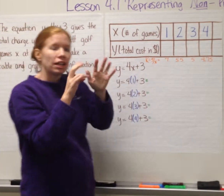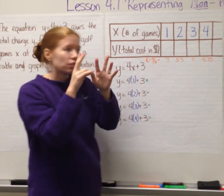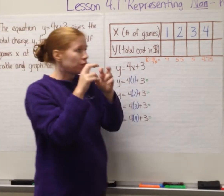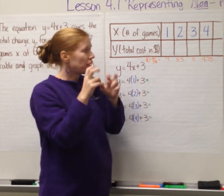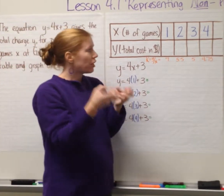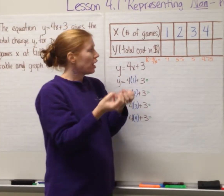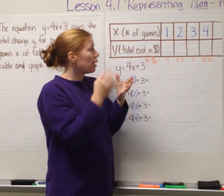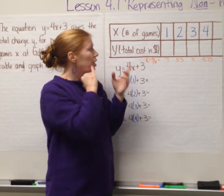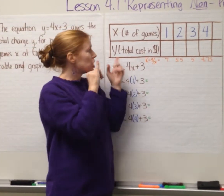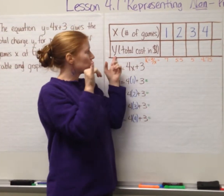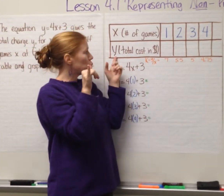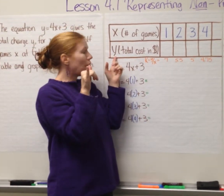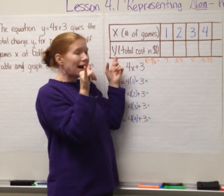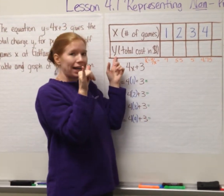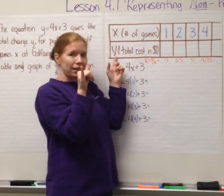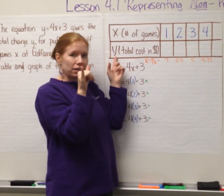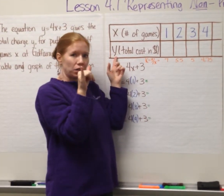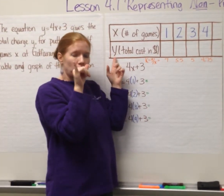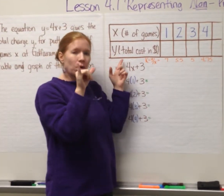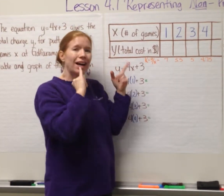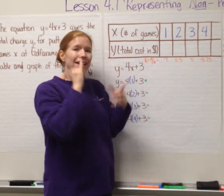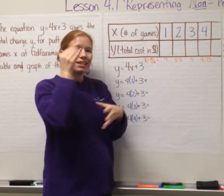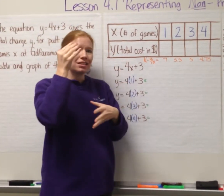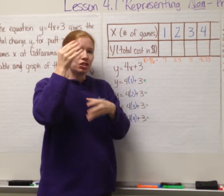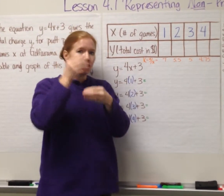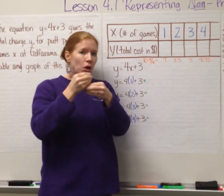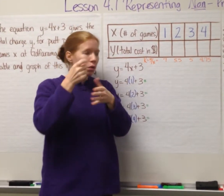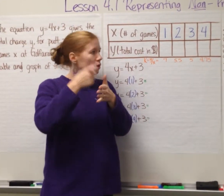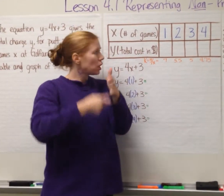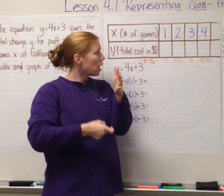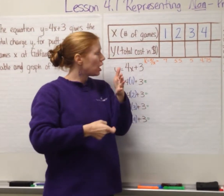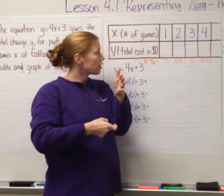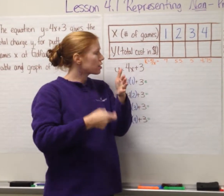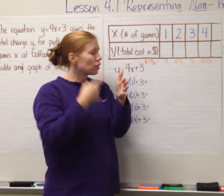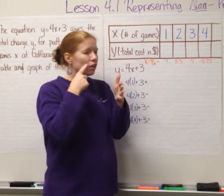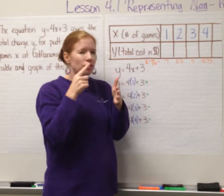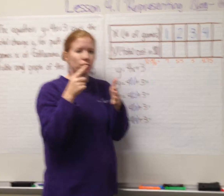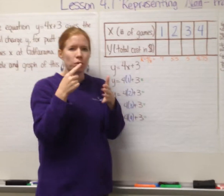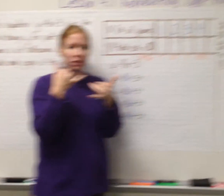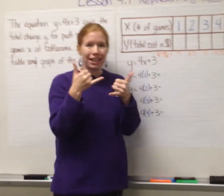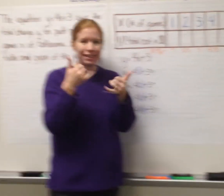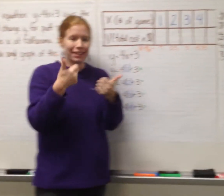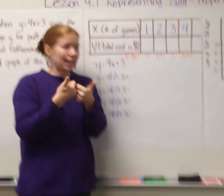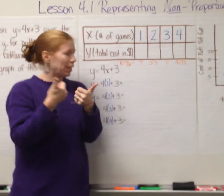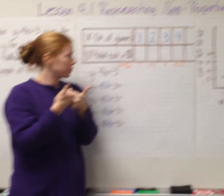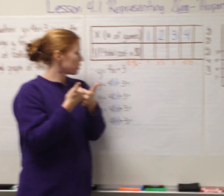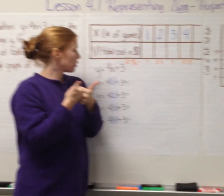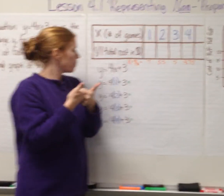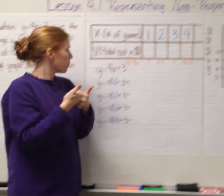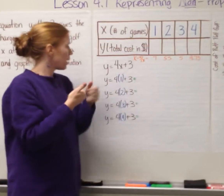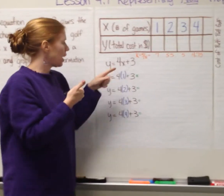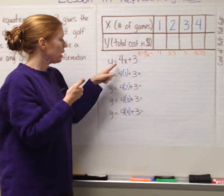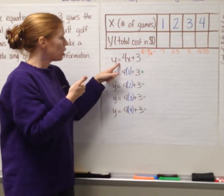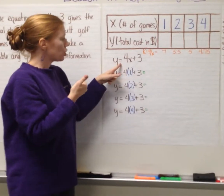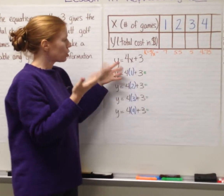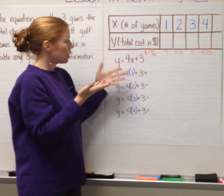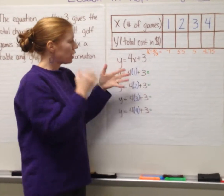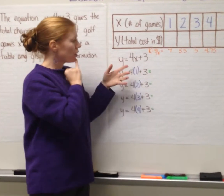to figure out how much is Y. Y is the total cost for playing the games. Okay, so here